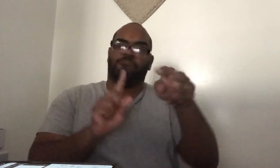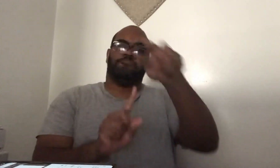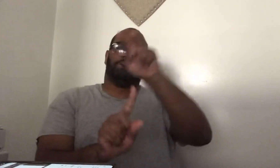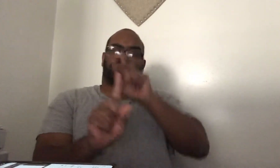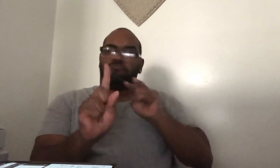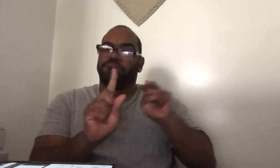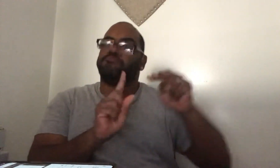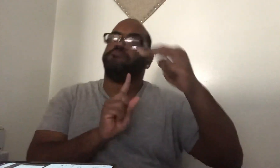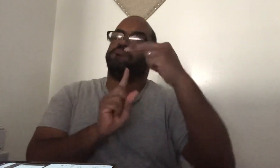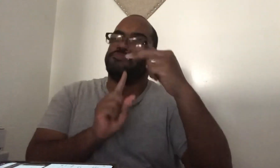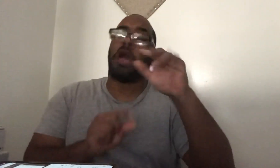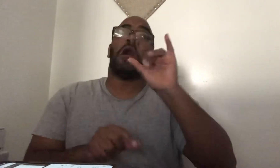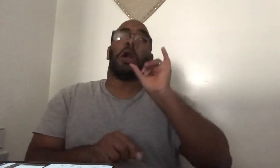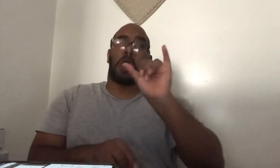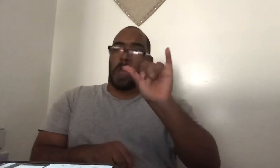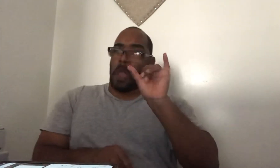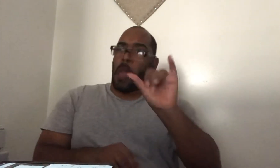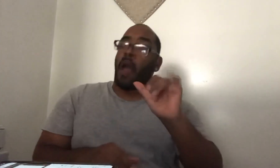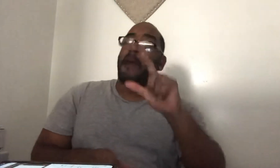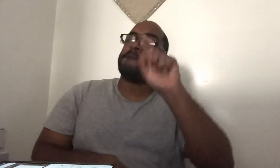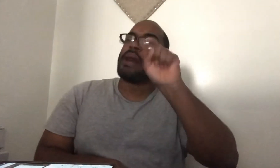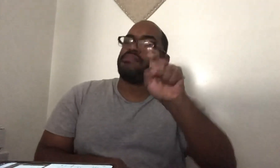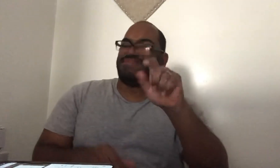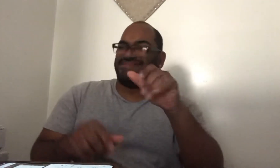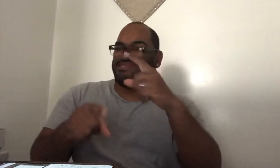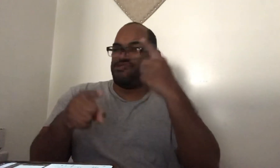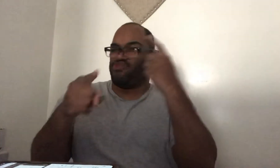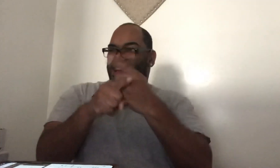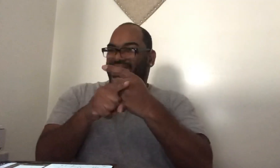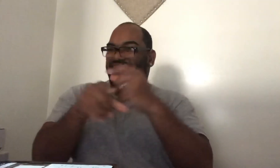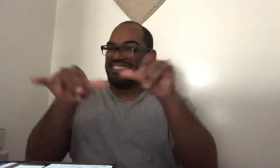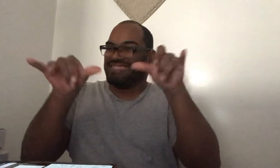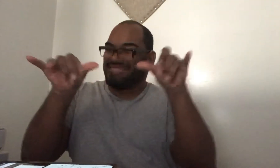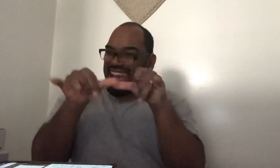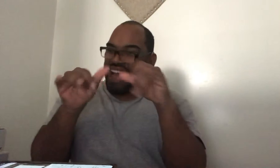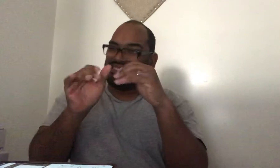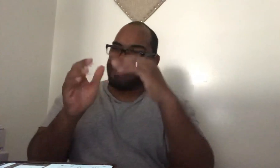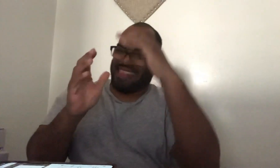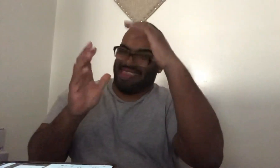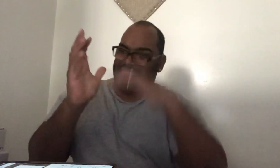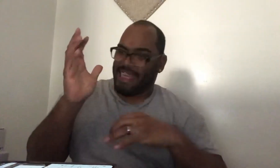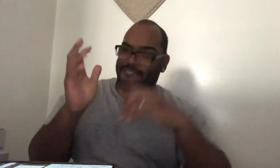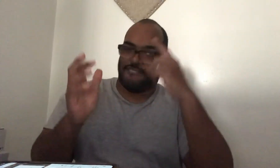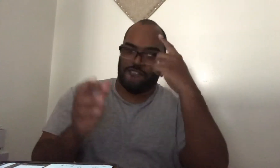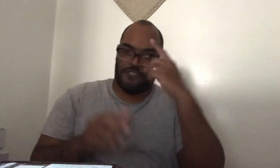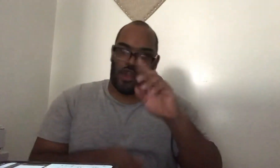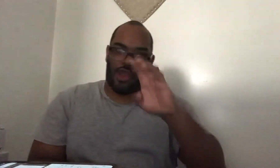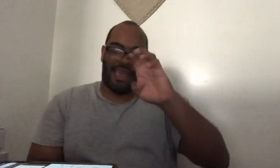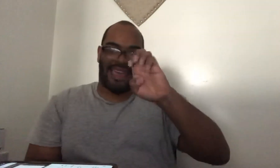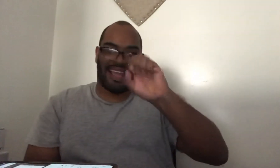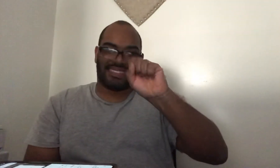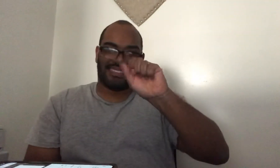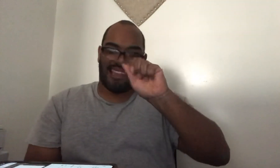It also has to be about the right size and length for the essay that you're writing. If your thesis statement was something